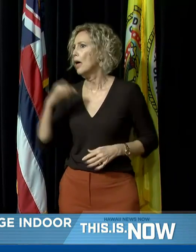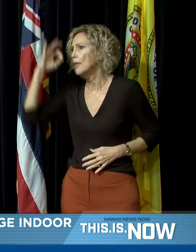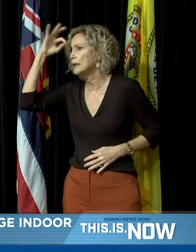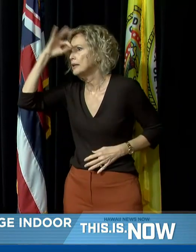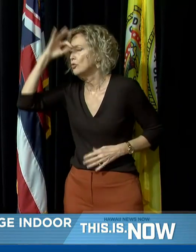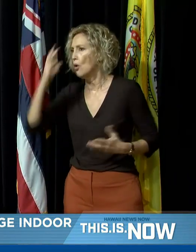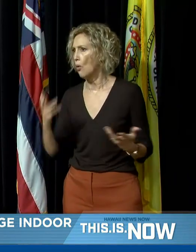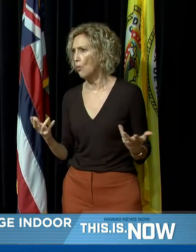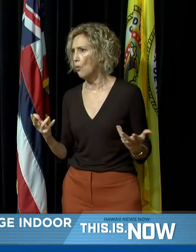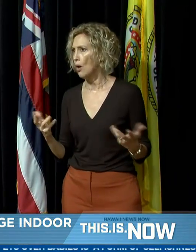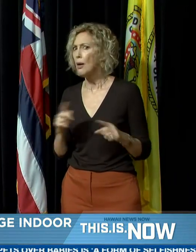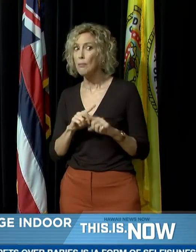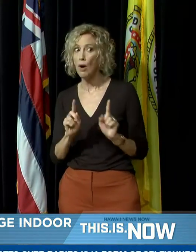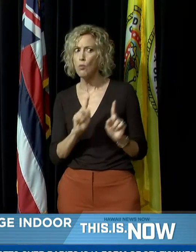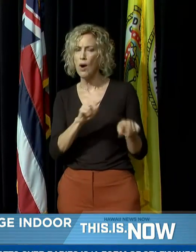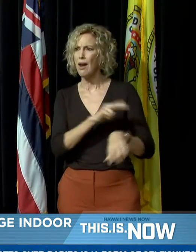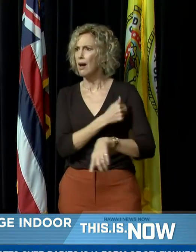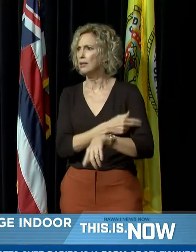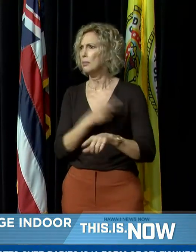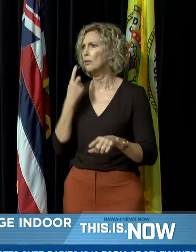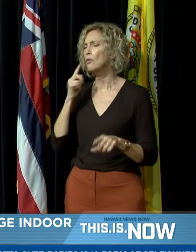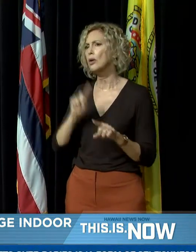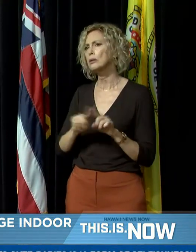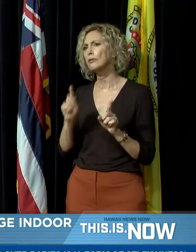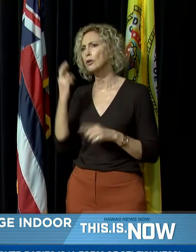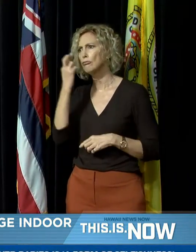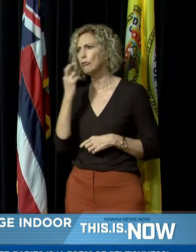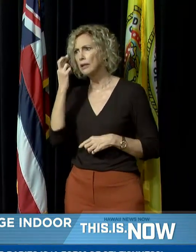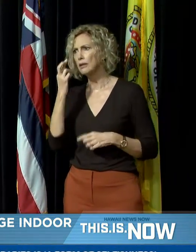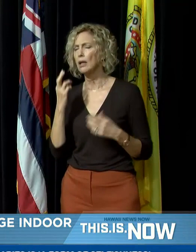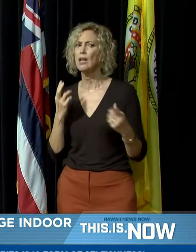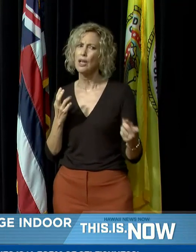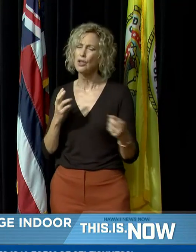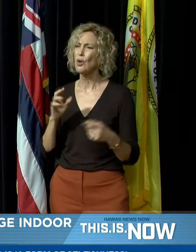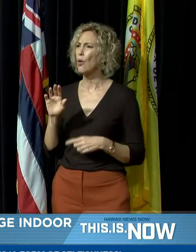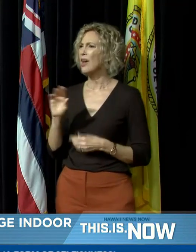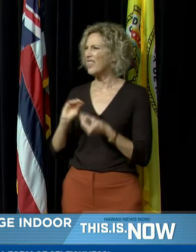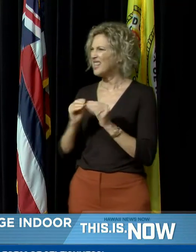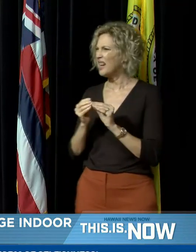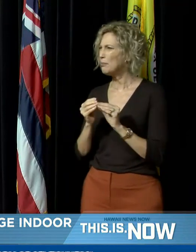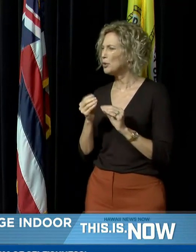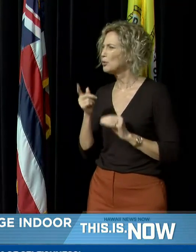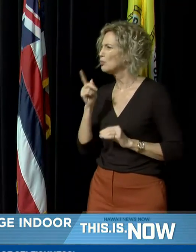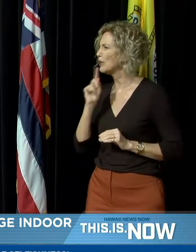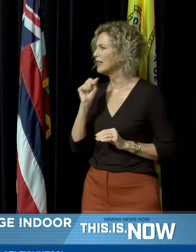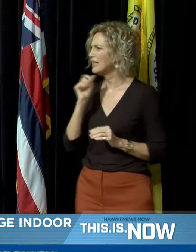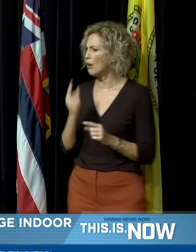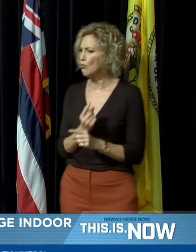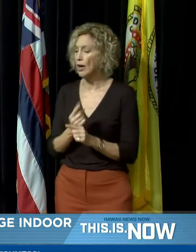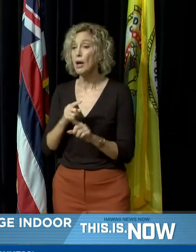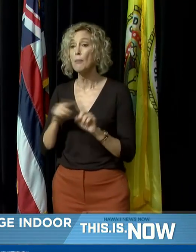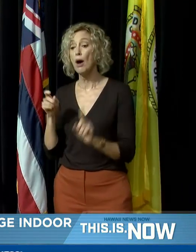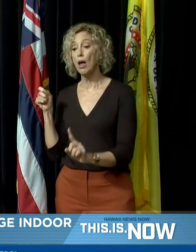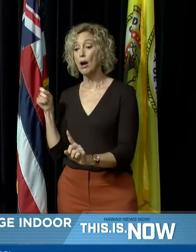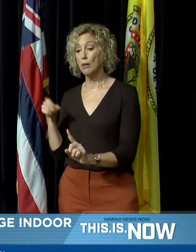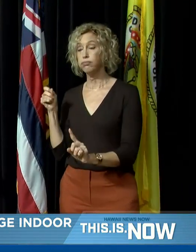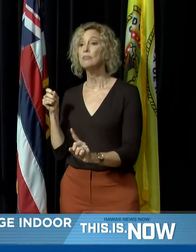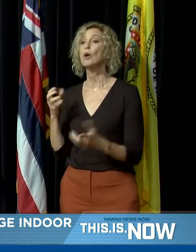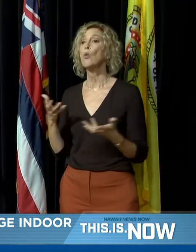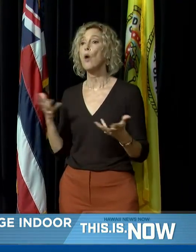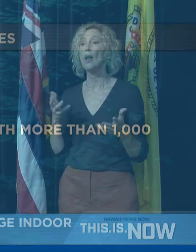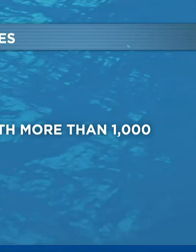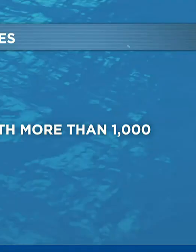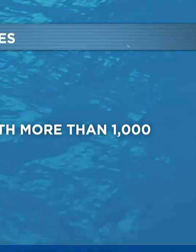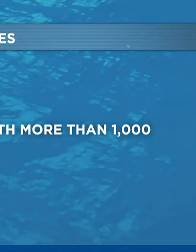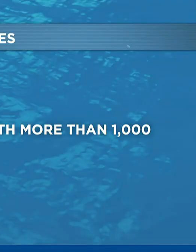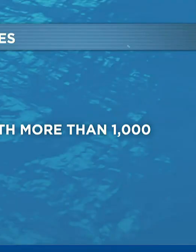had. So, you know, the case counts are somewhat misleading. So I think the real trigger thing is going to be the calm in our hospitals. That's where the